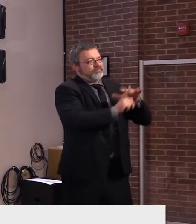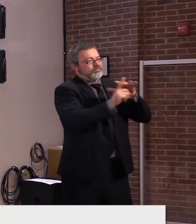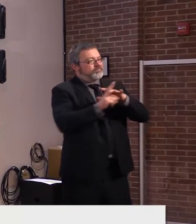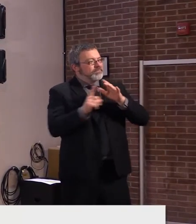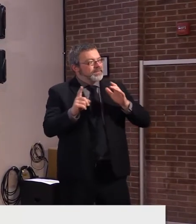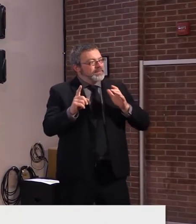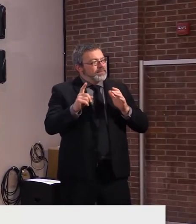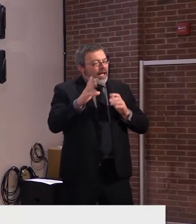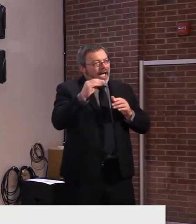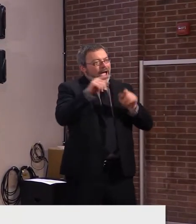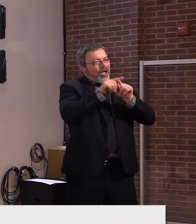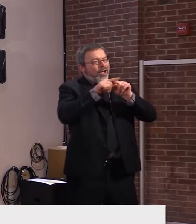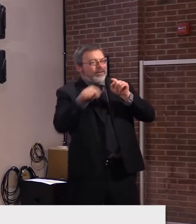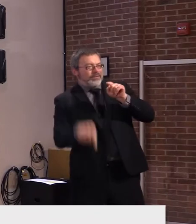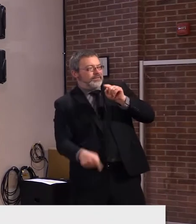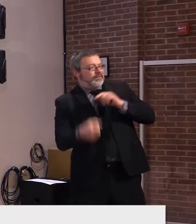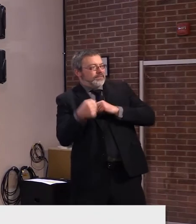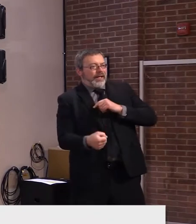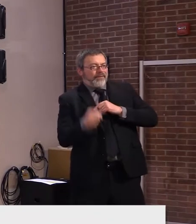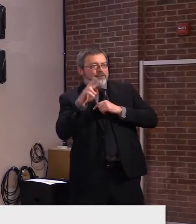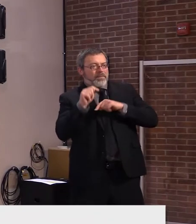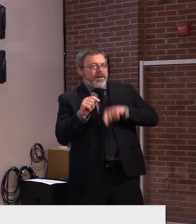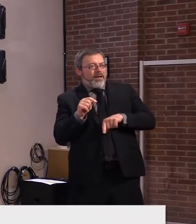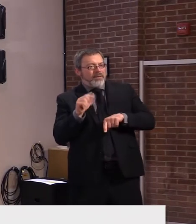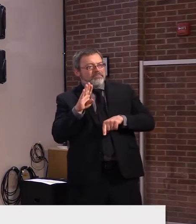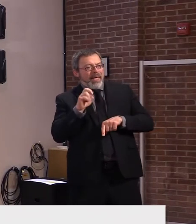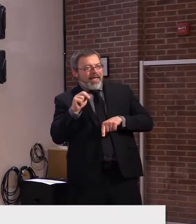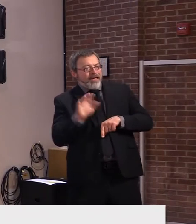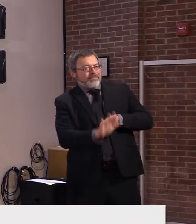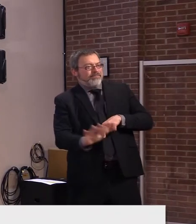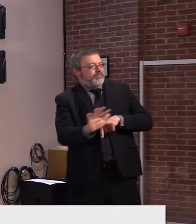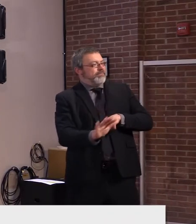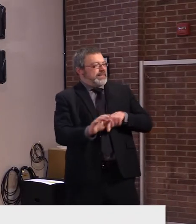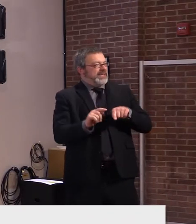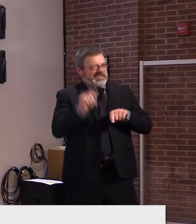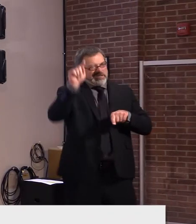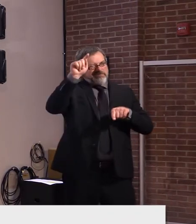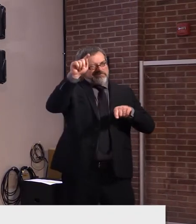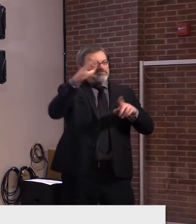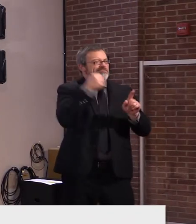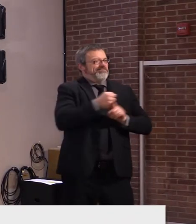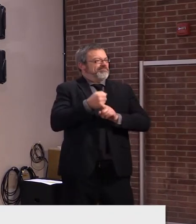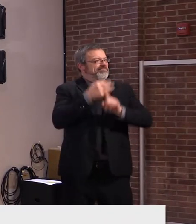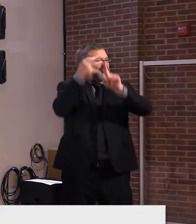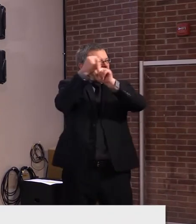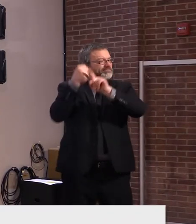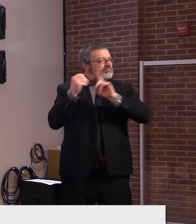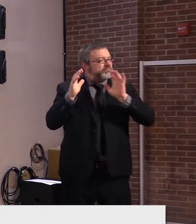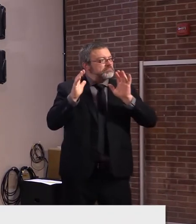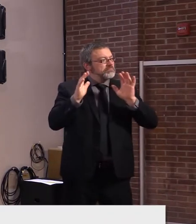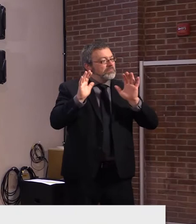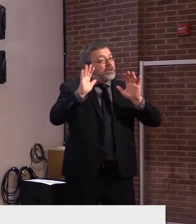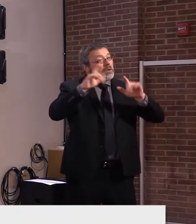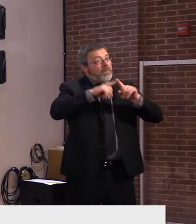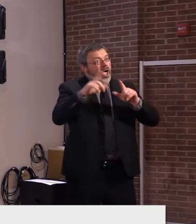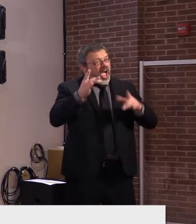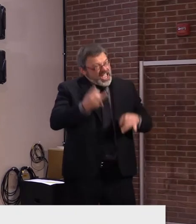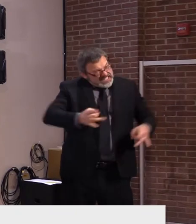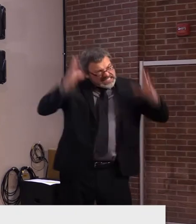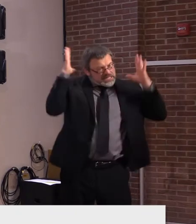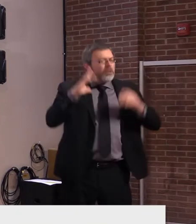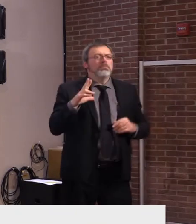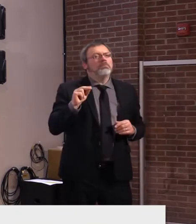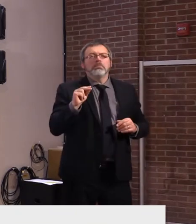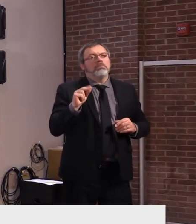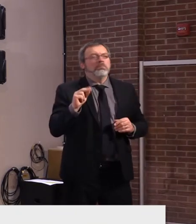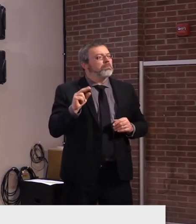Vermont as well. And you can really see that stand out when we go to the county by county slide on the next page.